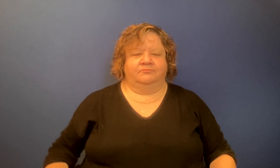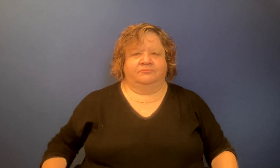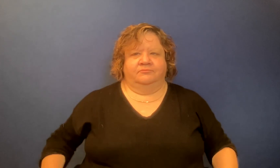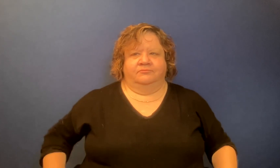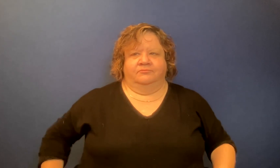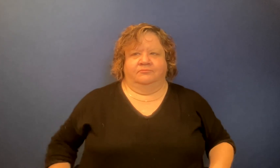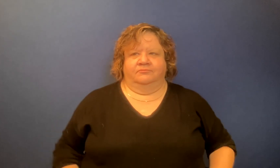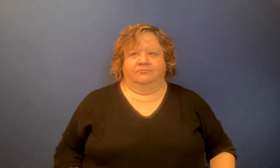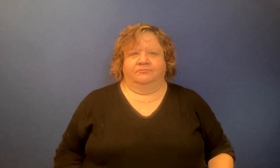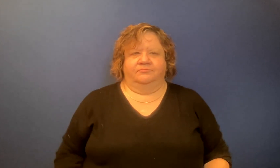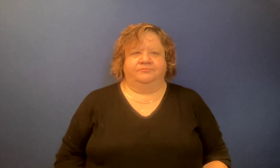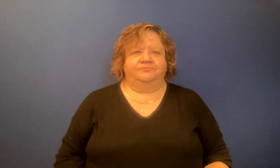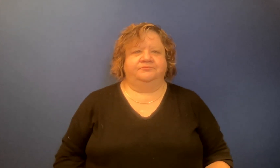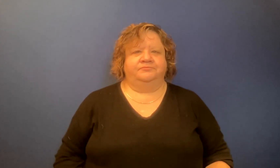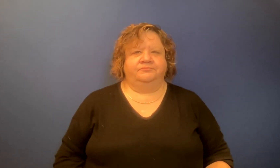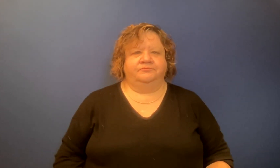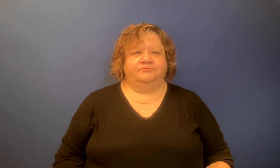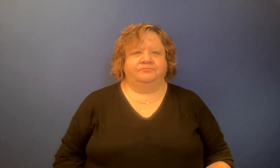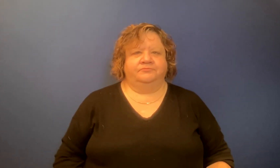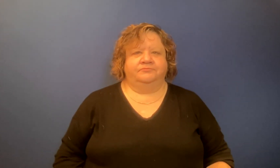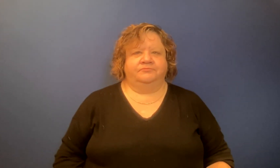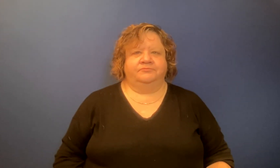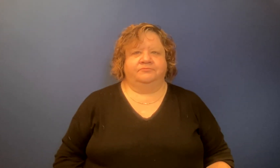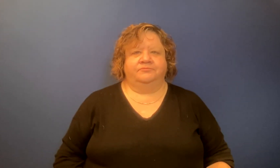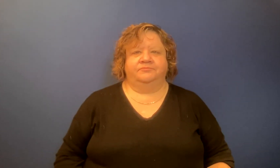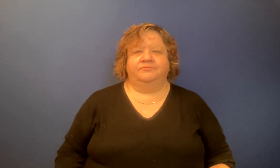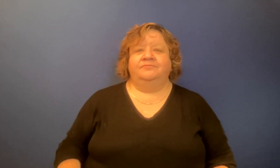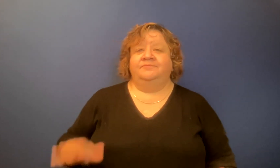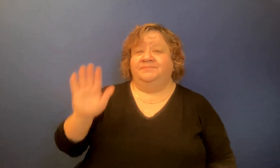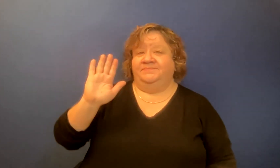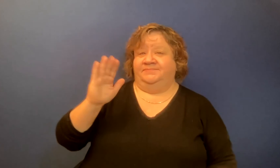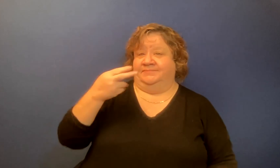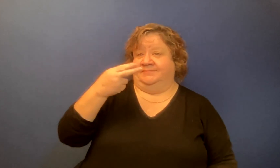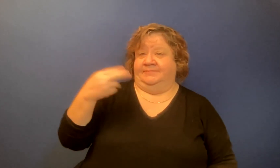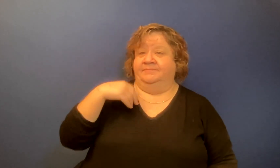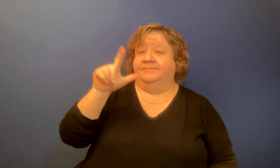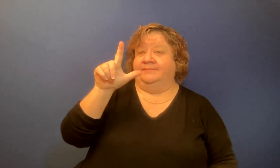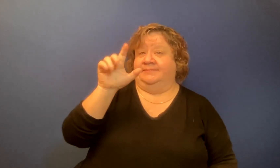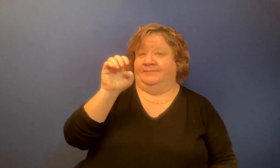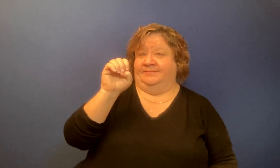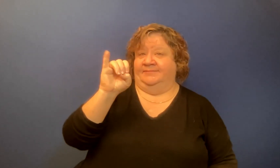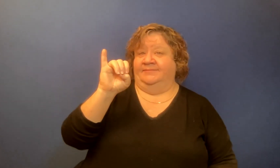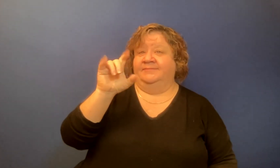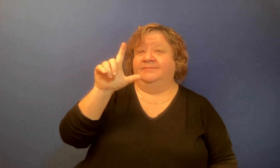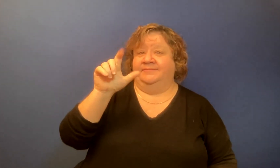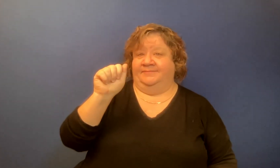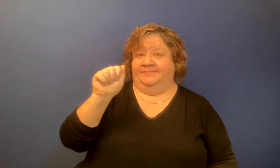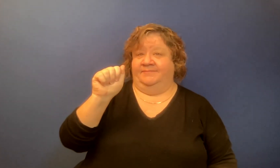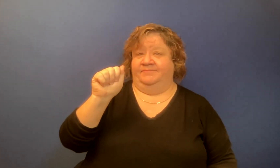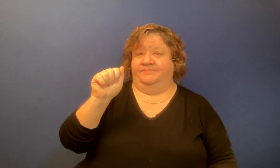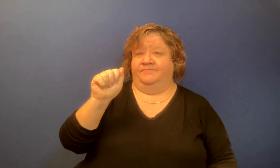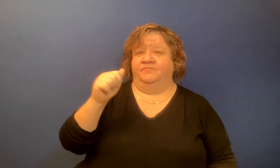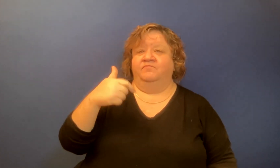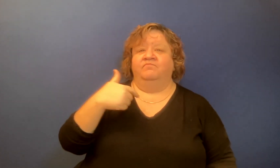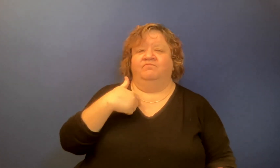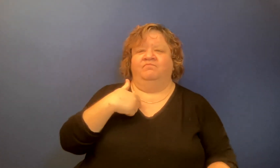Hi, everyone. My name is Leah Eisenhart, and I'm a Disability Inclusion Advisor with Catholic Relief Services in the United States. I wanted